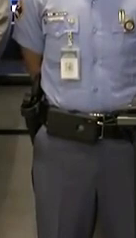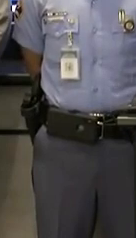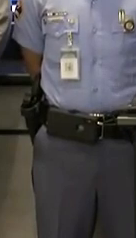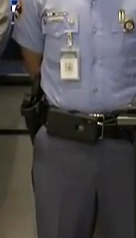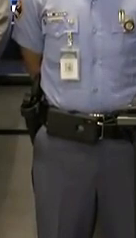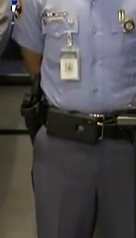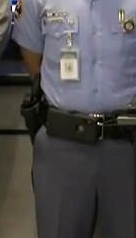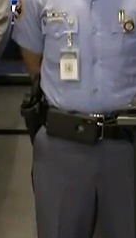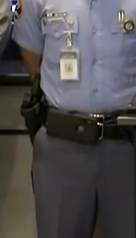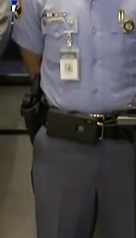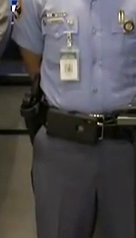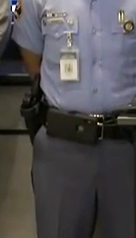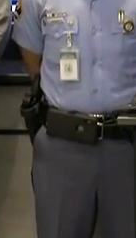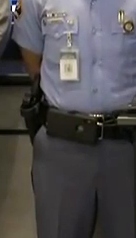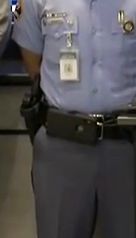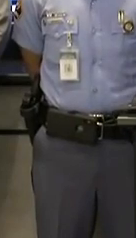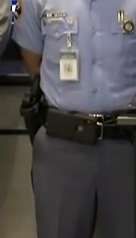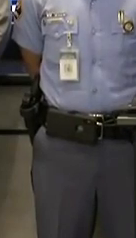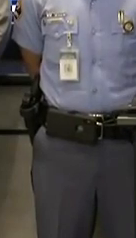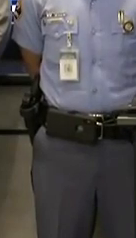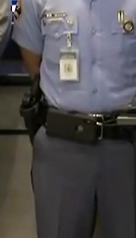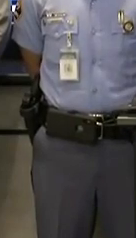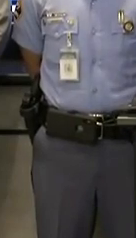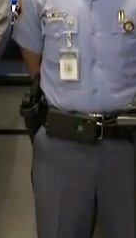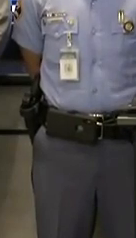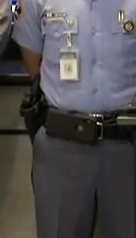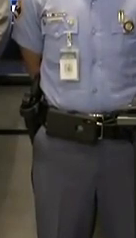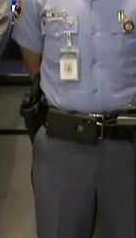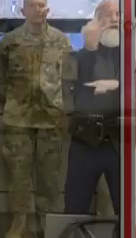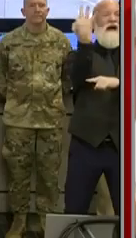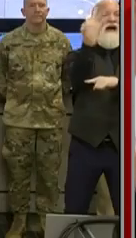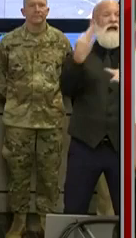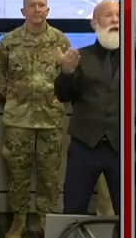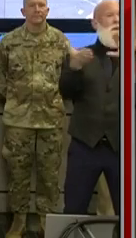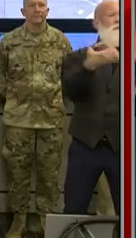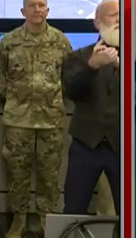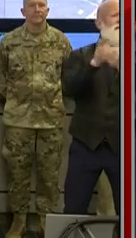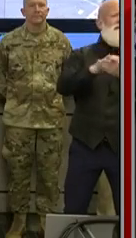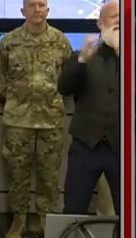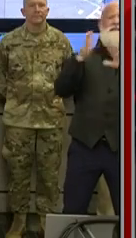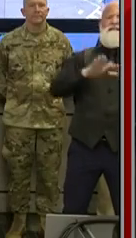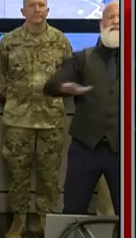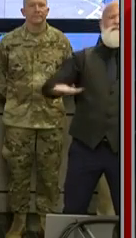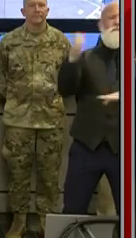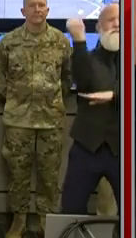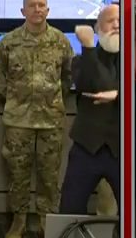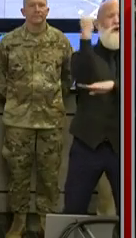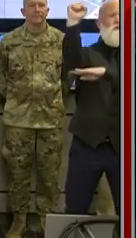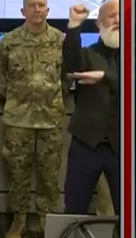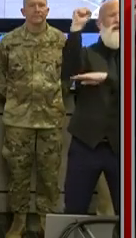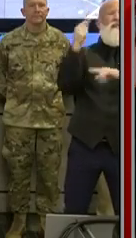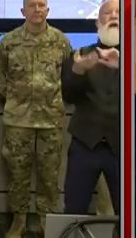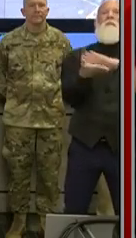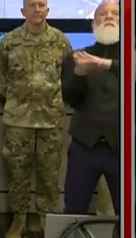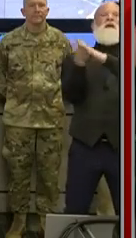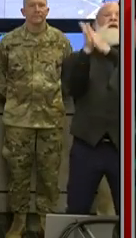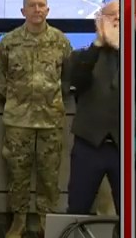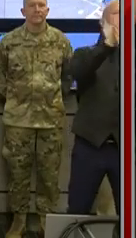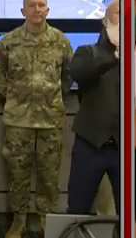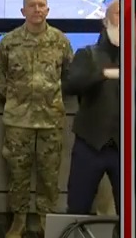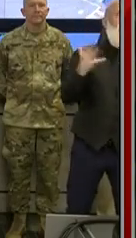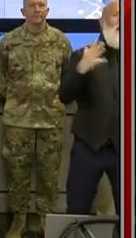as a peaceful protest Friday ended in violence and destruction. A powerful moment